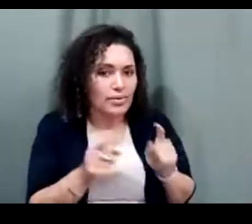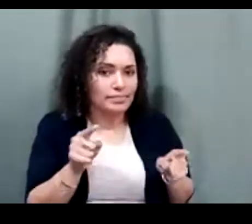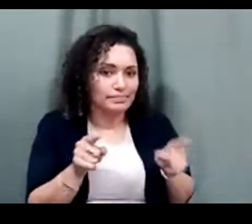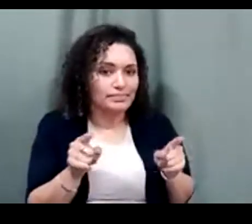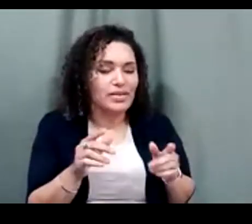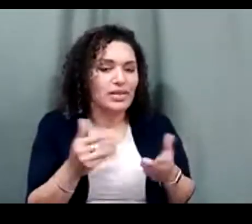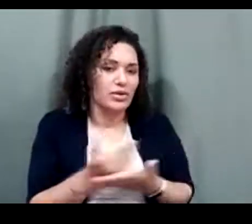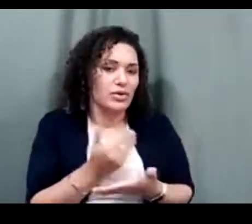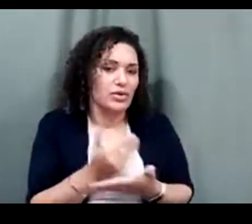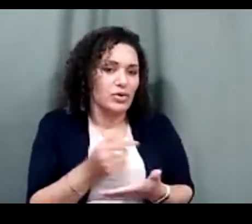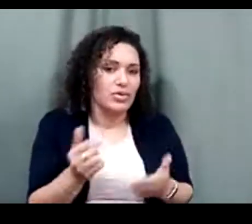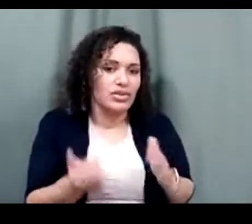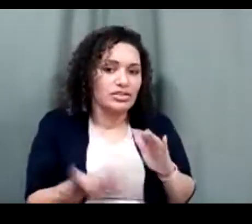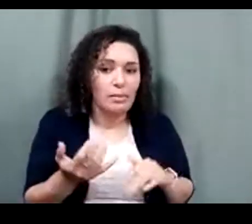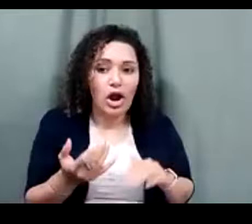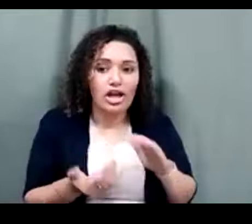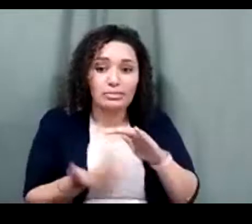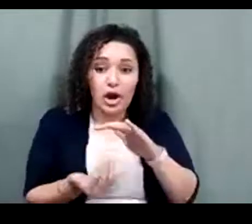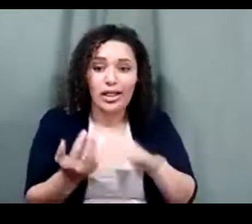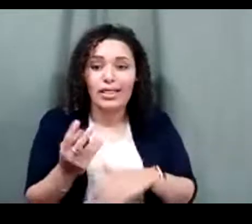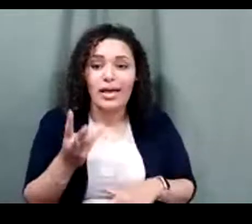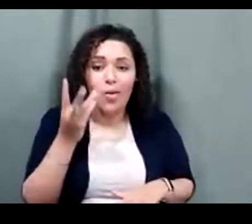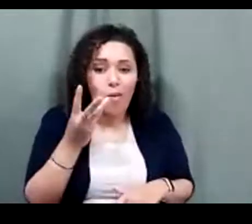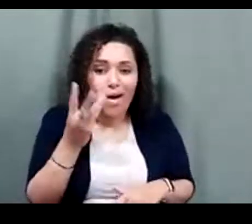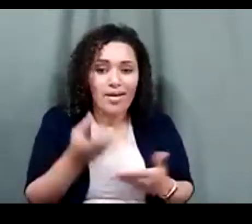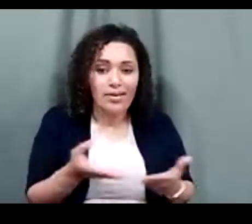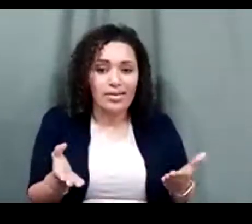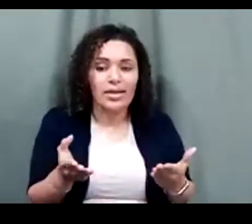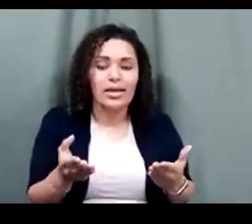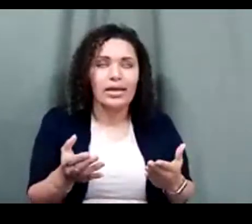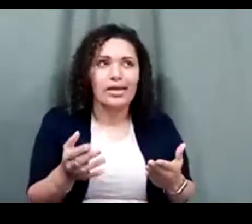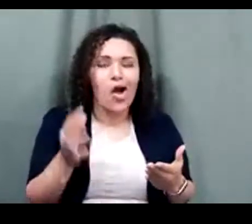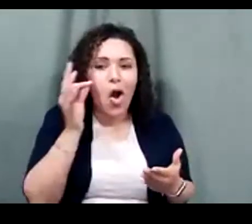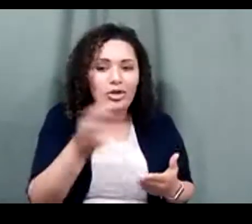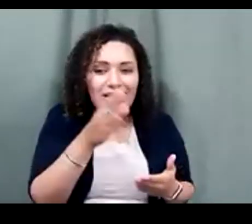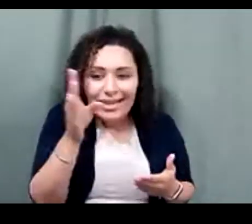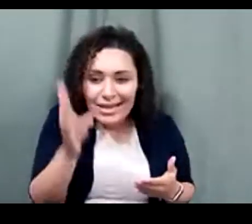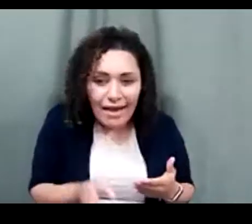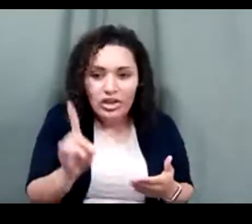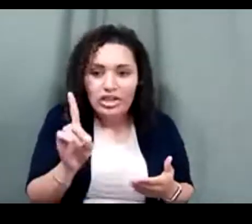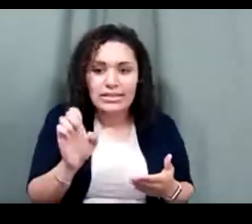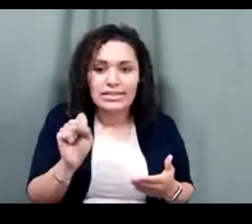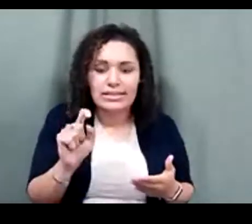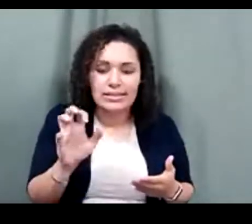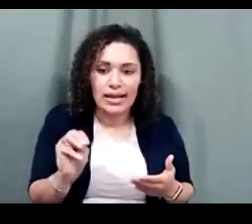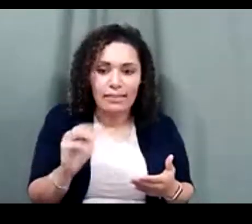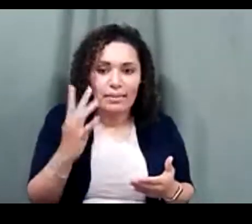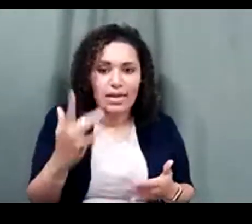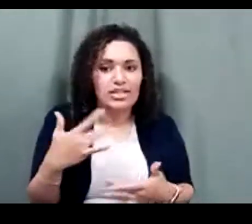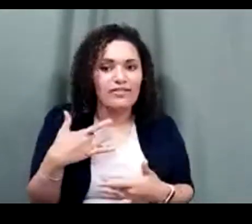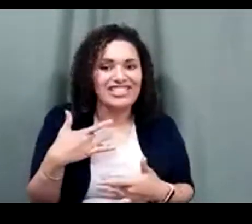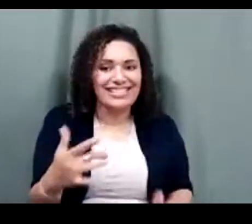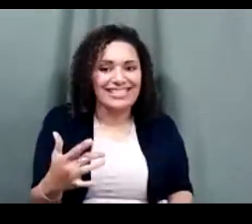with the sparkling wine thing. The sparkling wines are almost never de-stemmed because they're really sensitive to